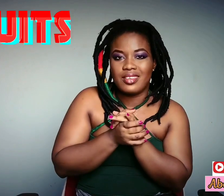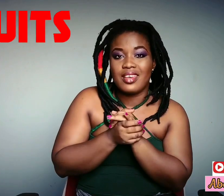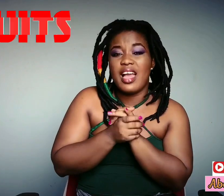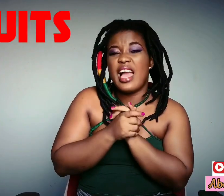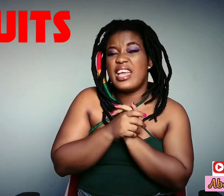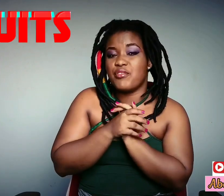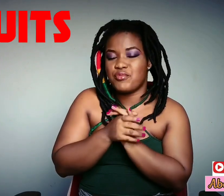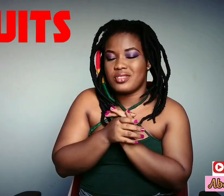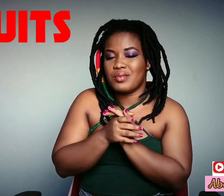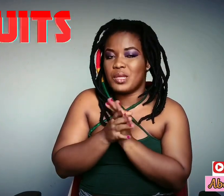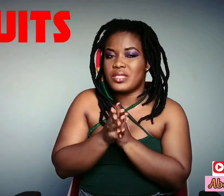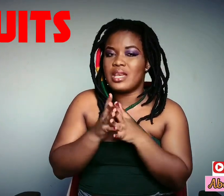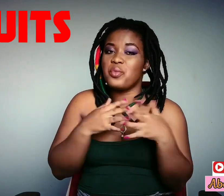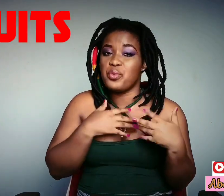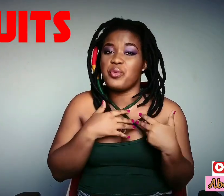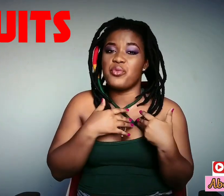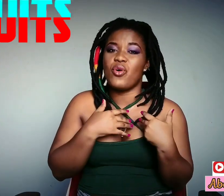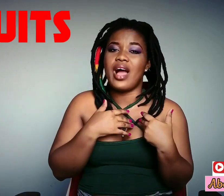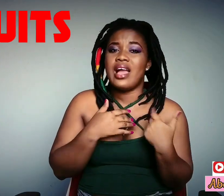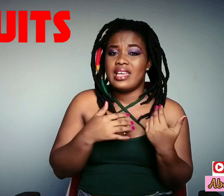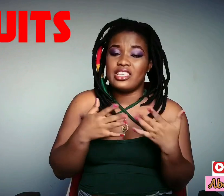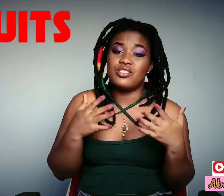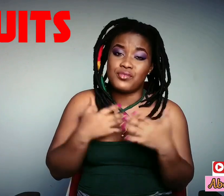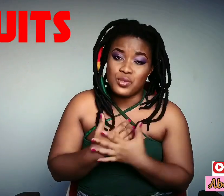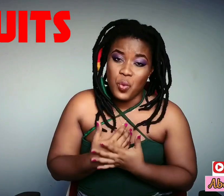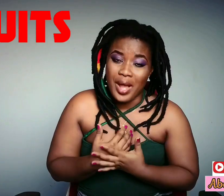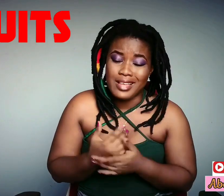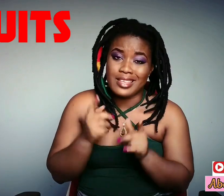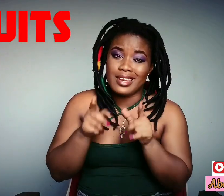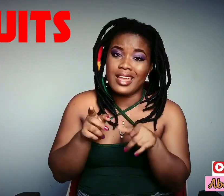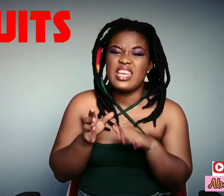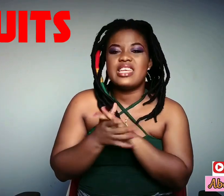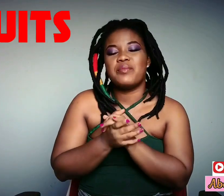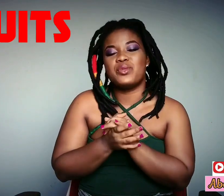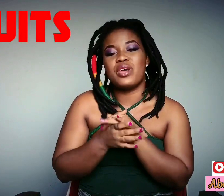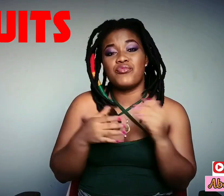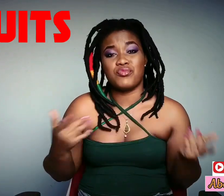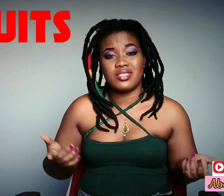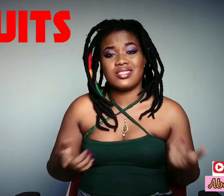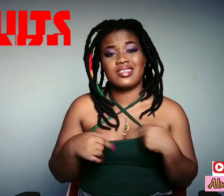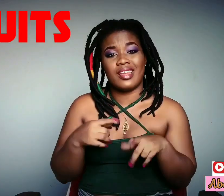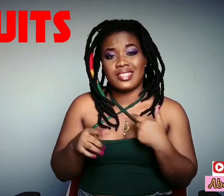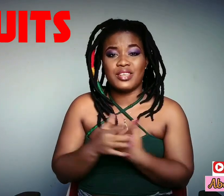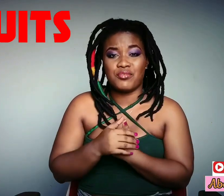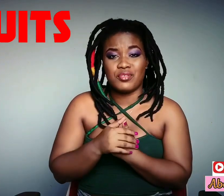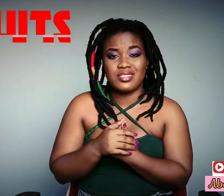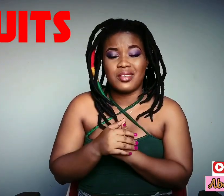fruits me see e mu bi bebre ho a energy fruits ho pa intene e besia fruits se na esan